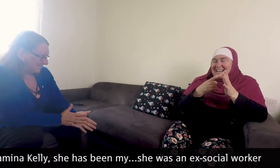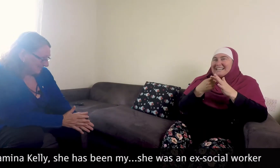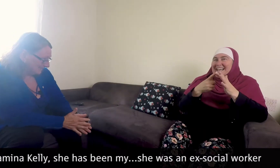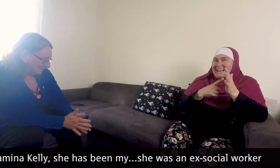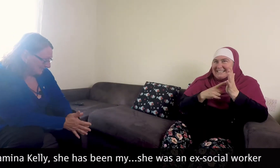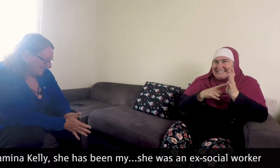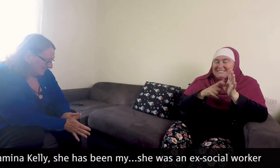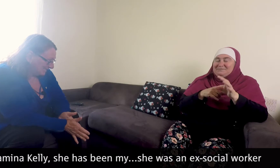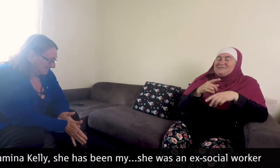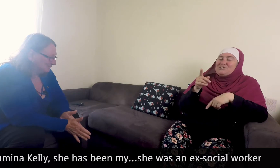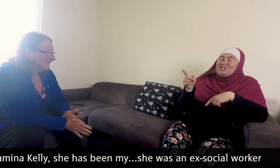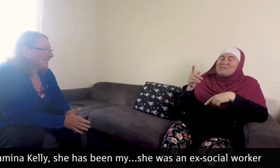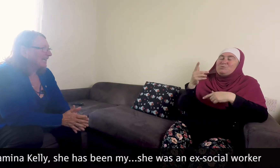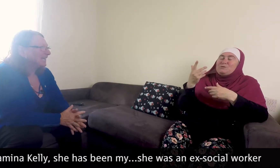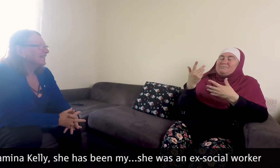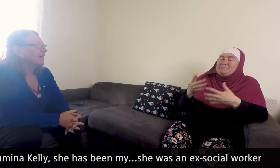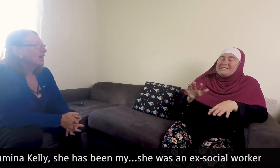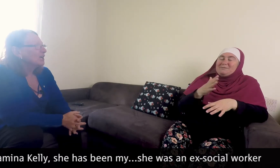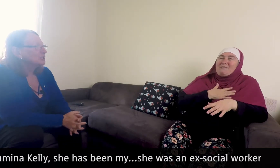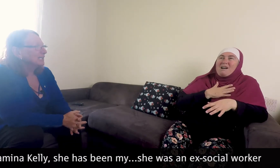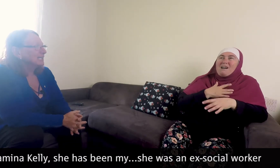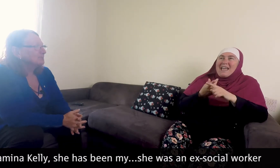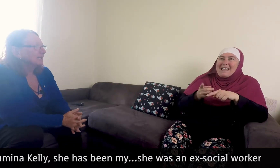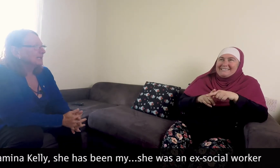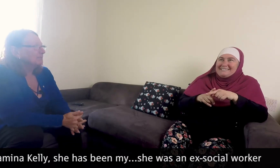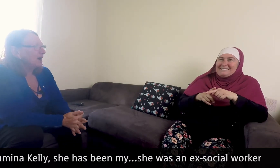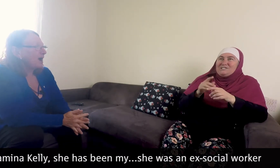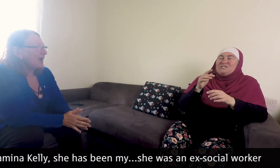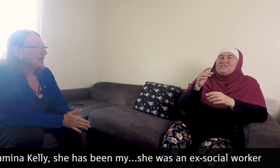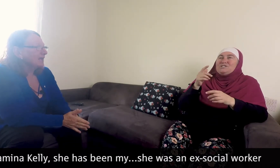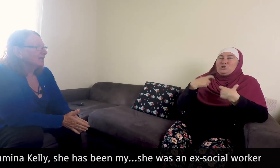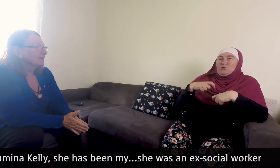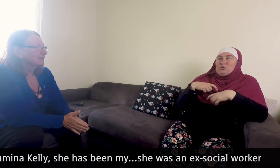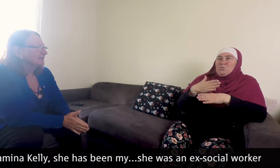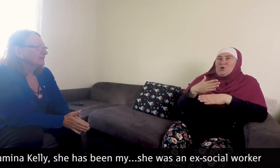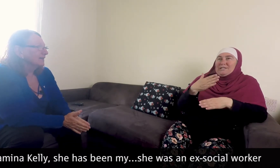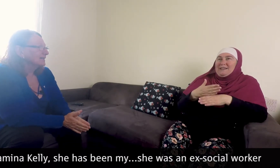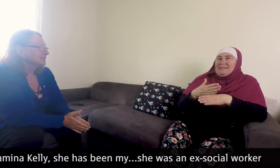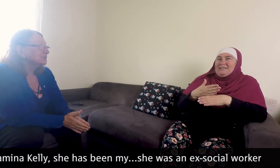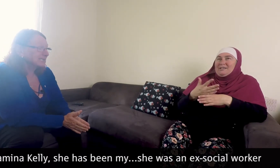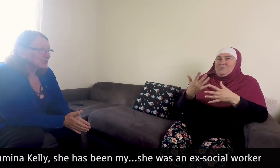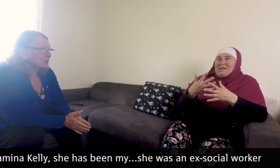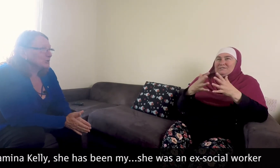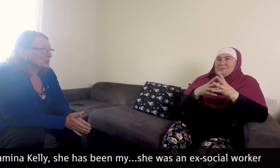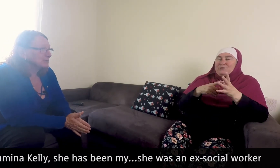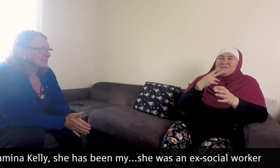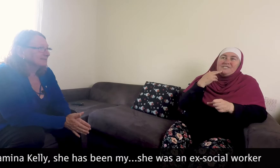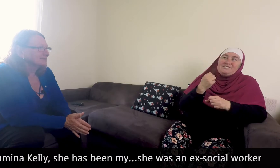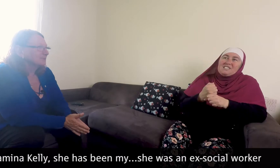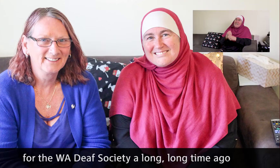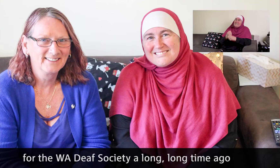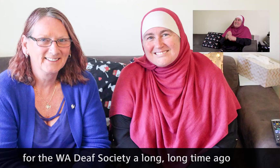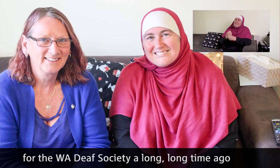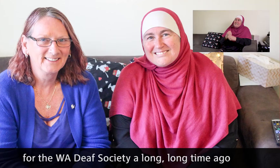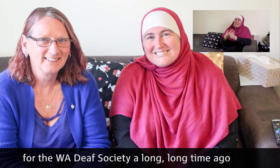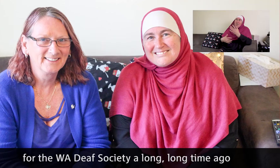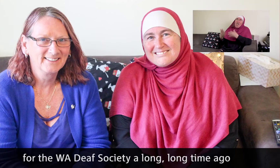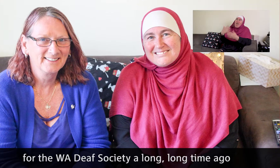Tamina Kelly, she has been she was an ex-social worker, WA Deaf Society,